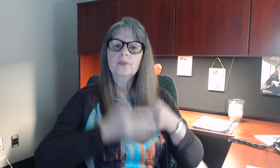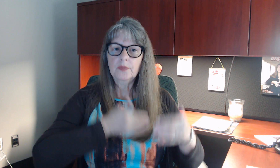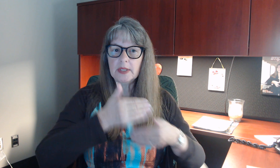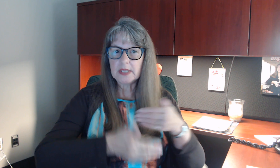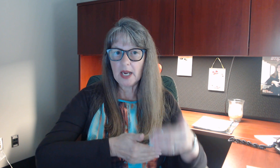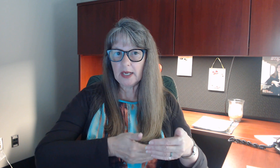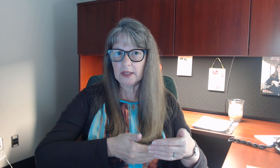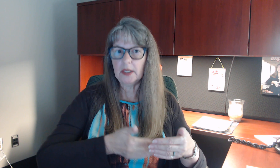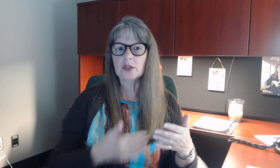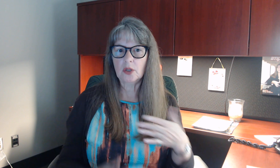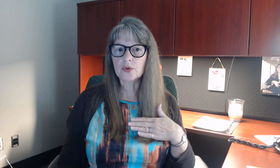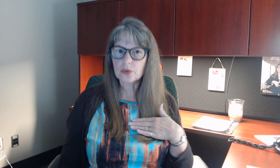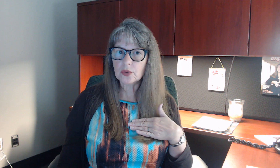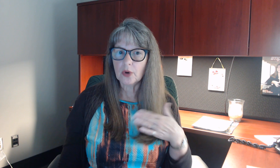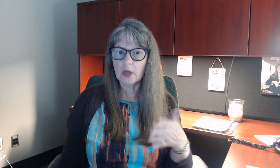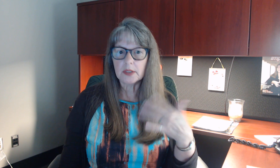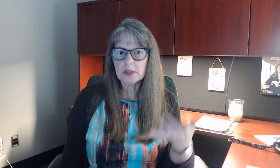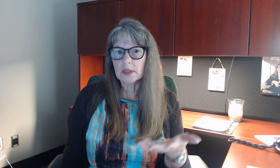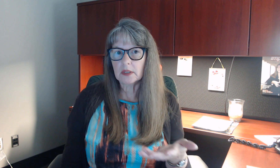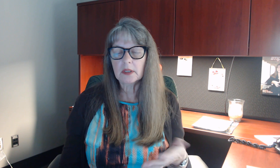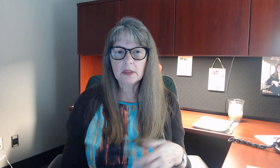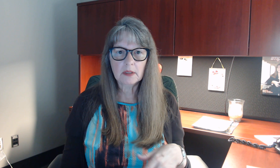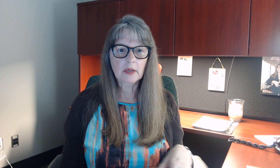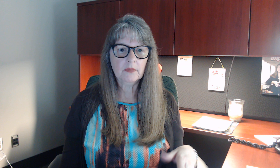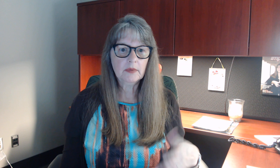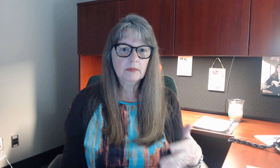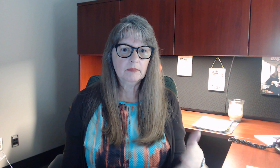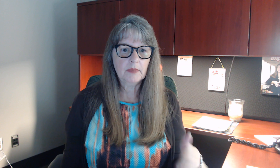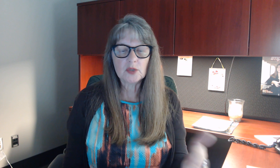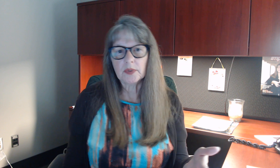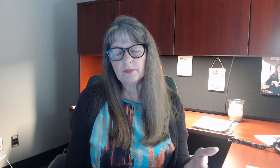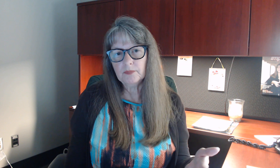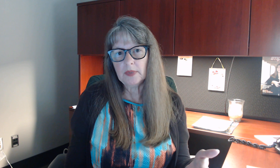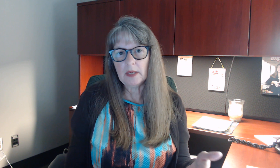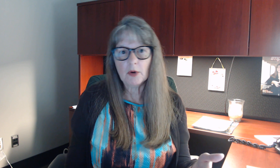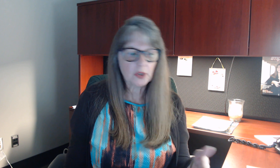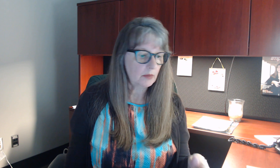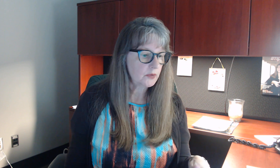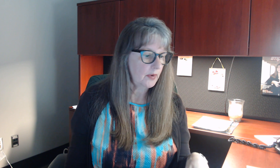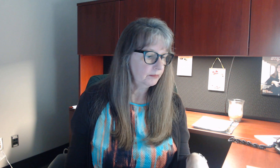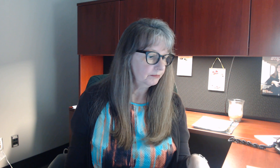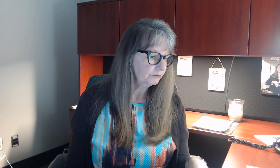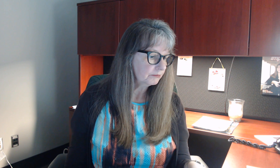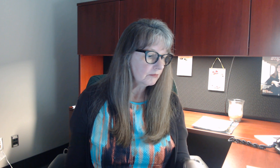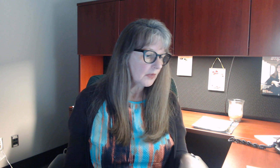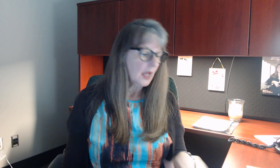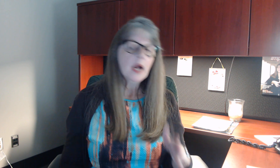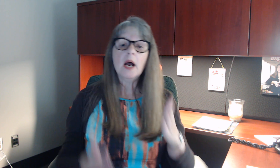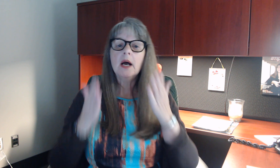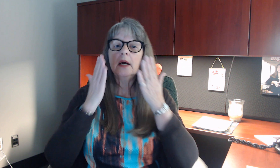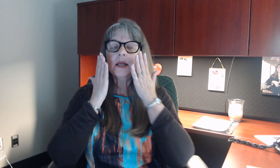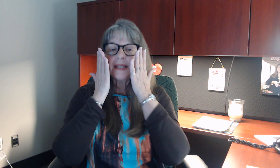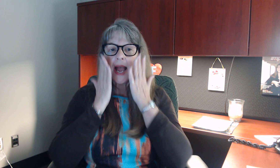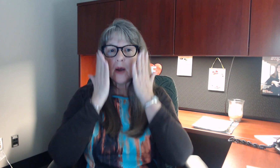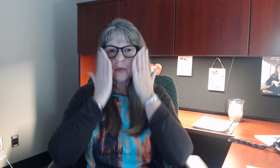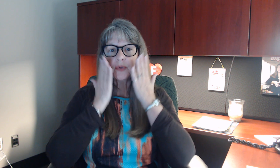It's kind and it's closer to your heart because that's where that emotion comes from. A towel to wash